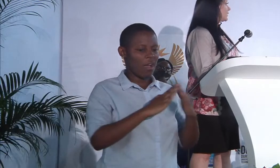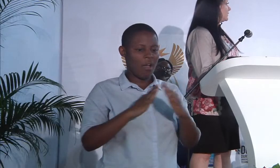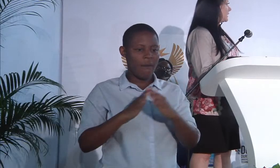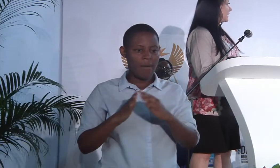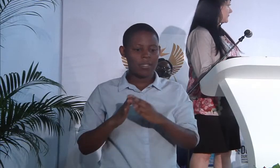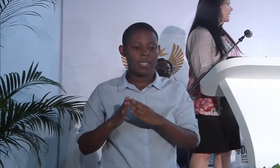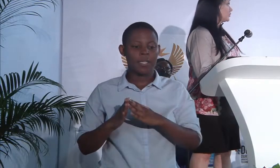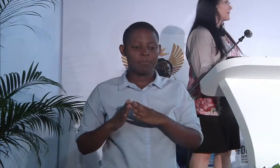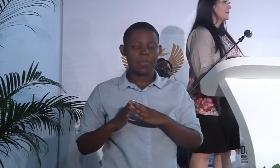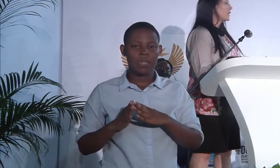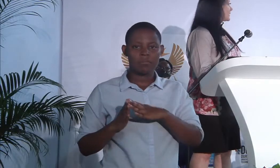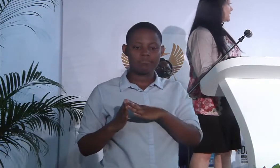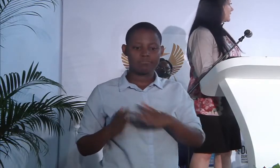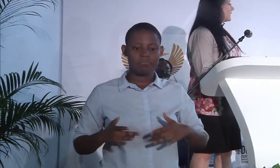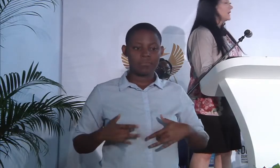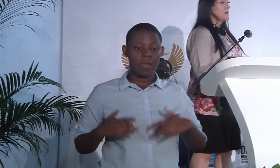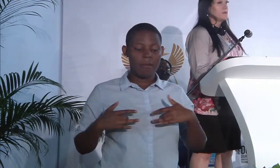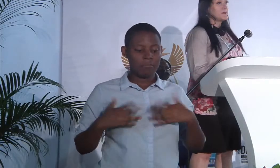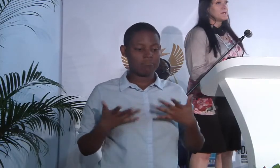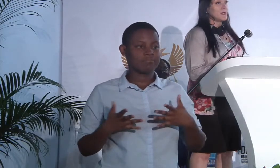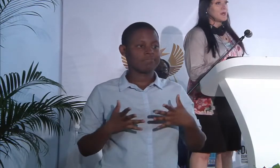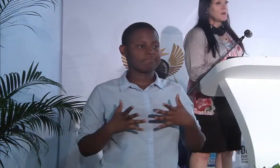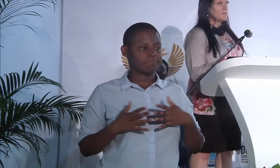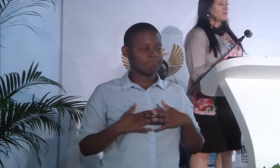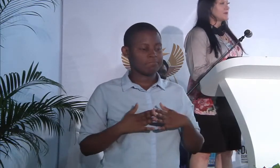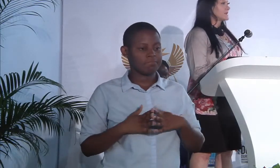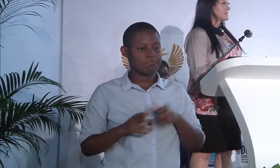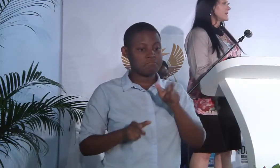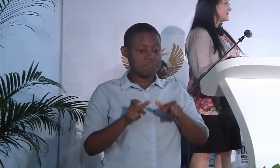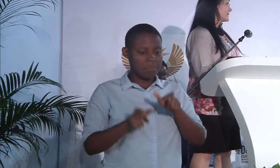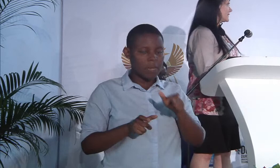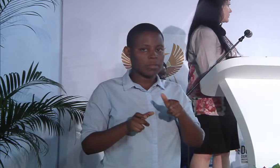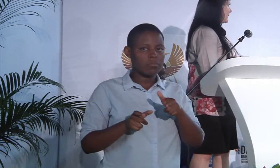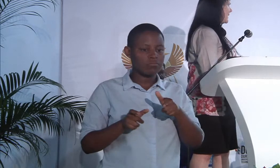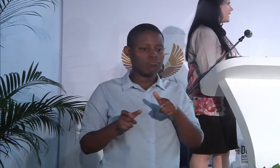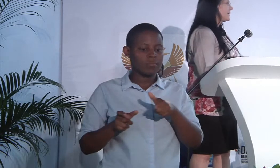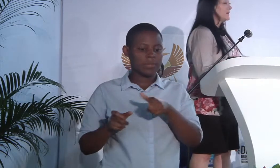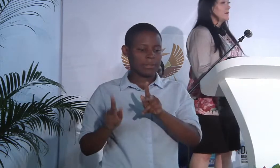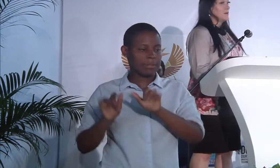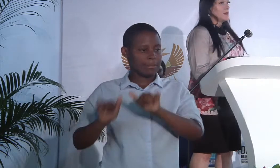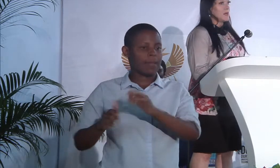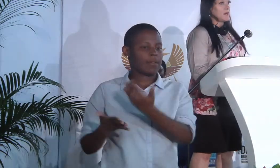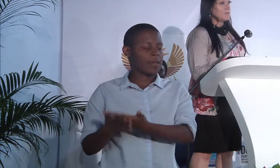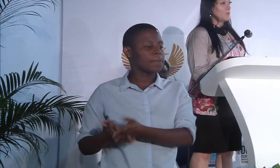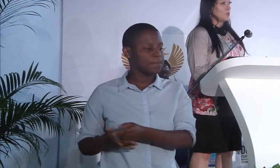during the lockdown. The successes that we had